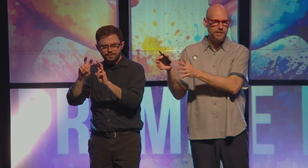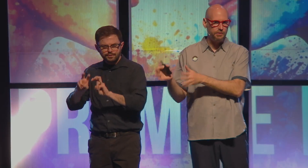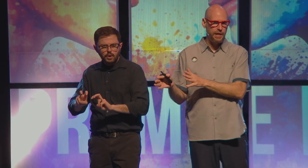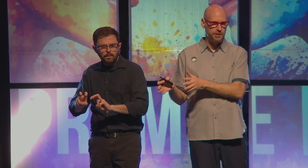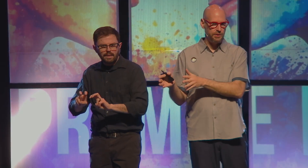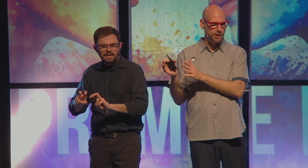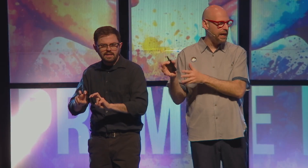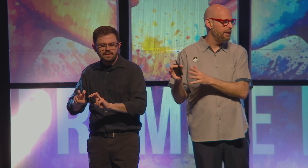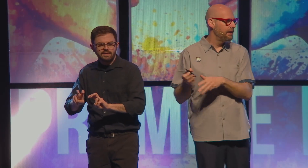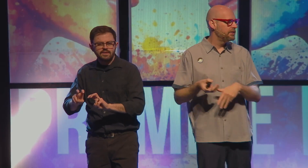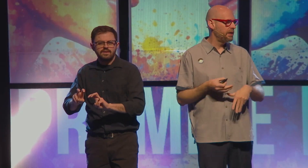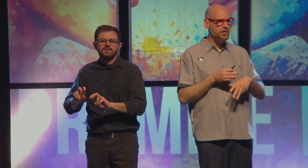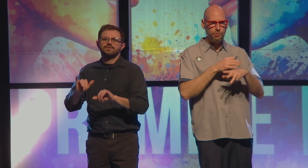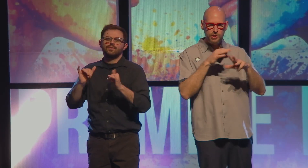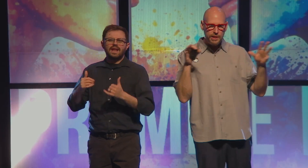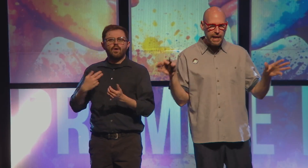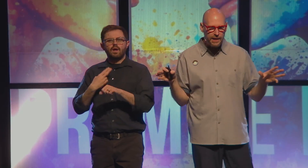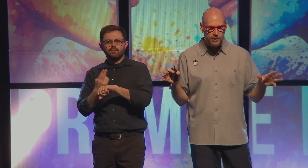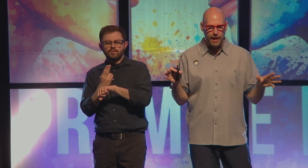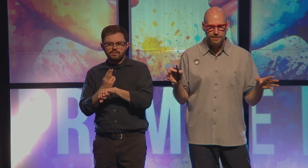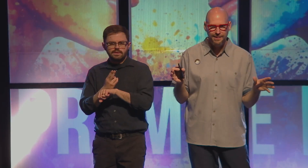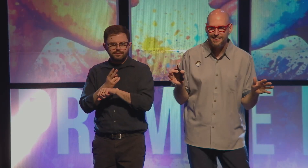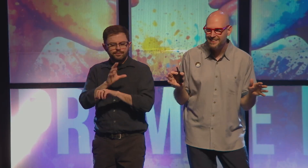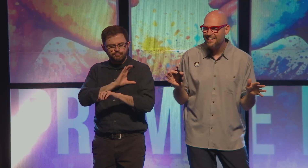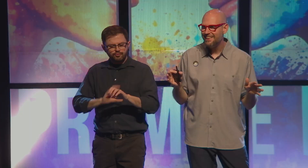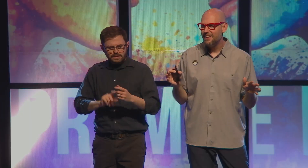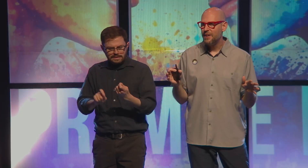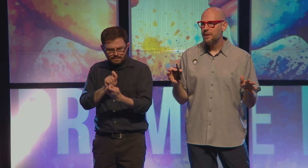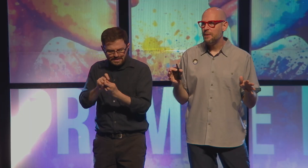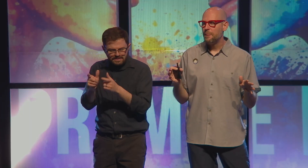language of resurrection, okay? So I just want you to catch that.